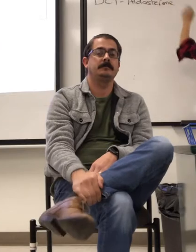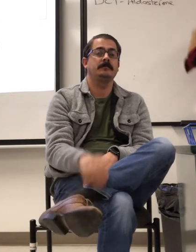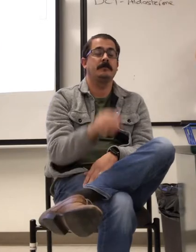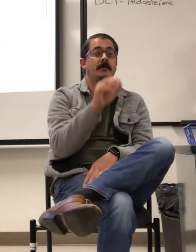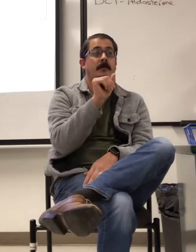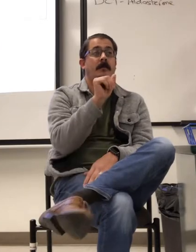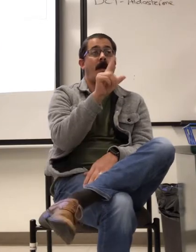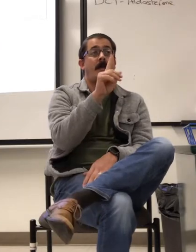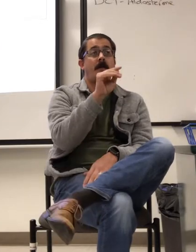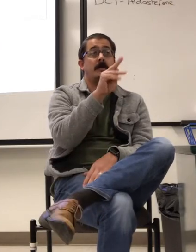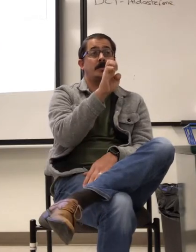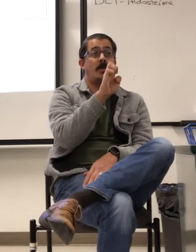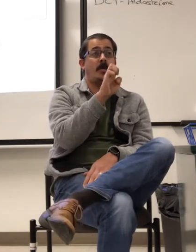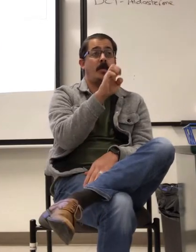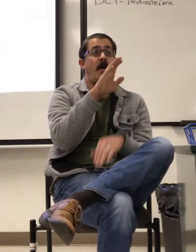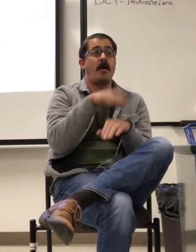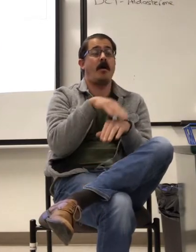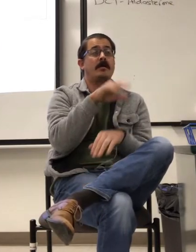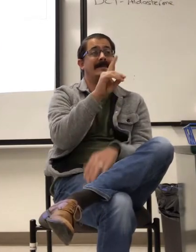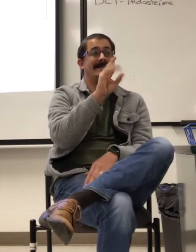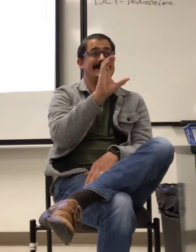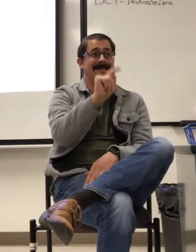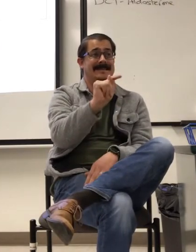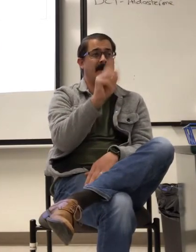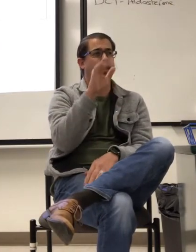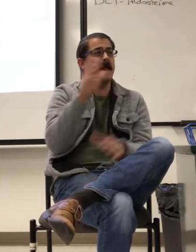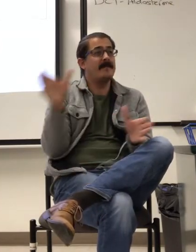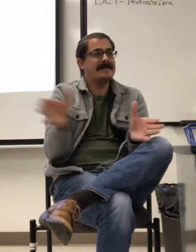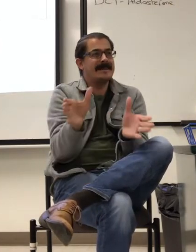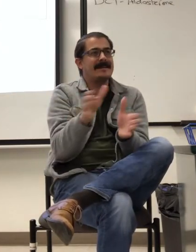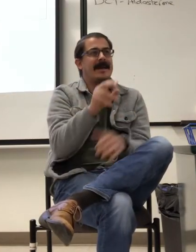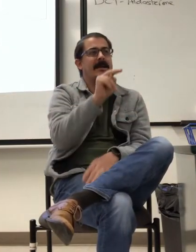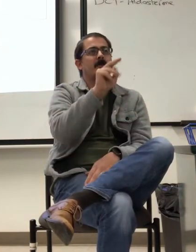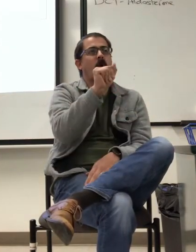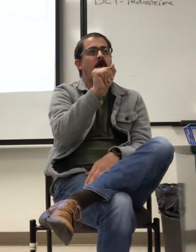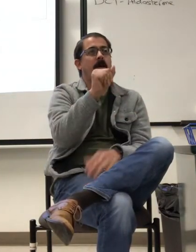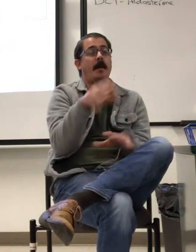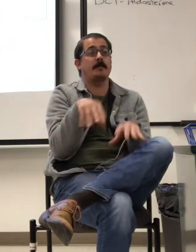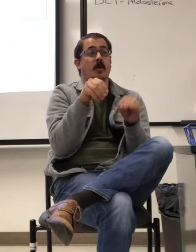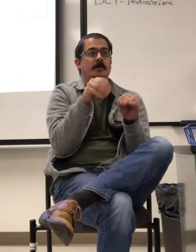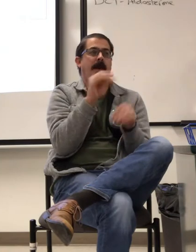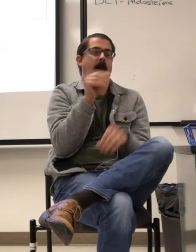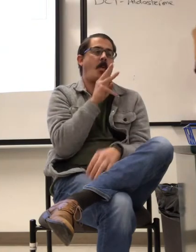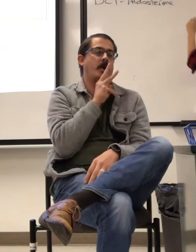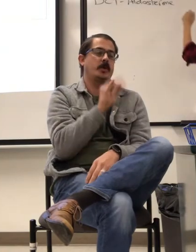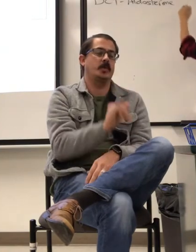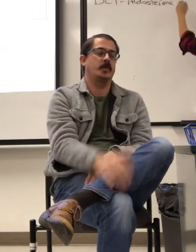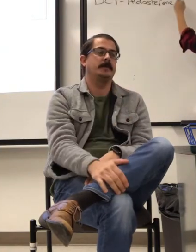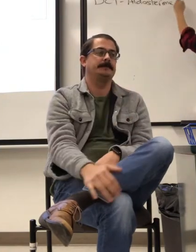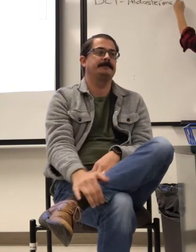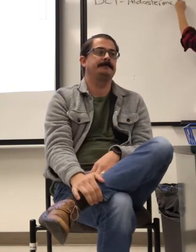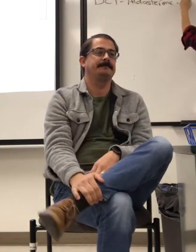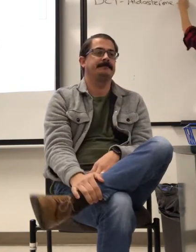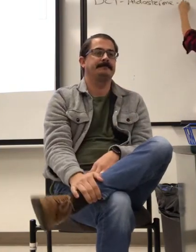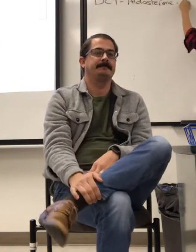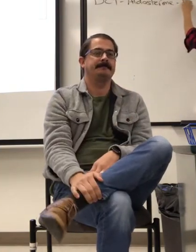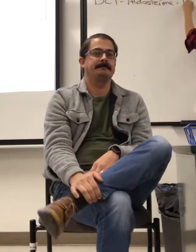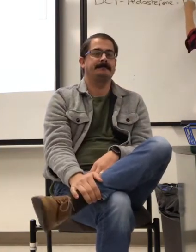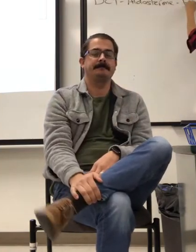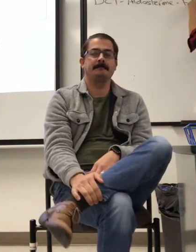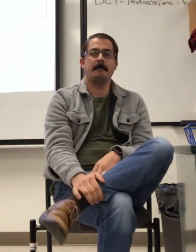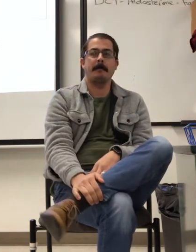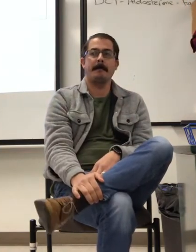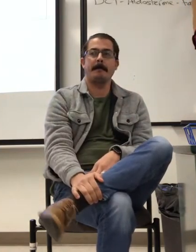Aldosterone will act at the DCT, and it'll facilitate sodium reabsorption and water will follow. Touched that before.